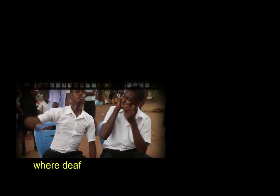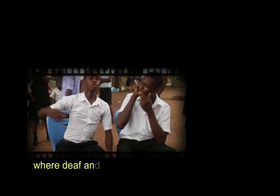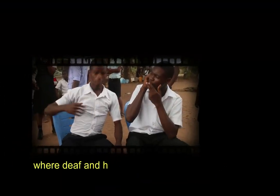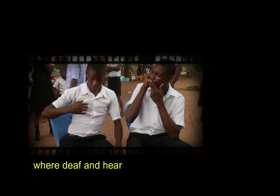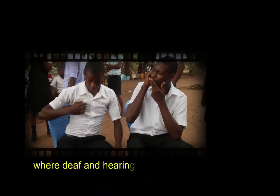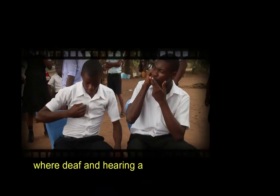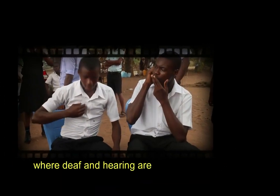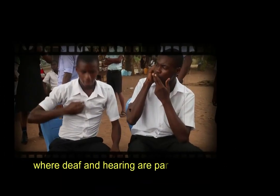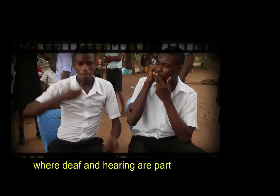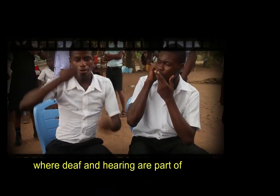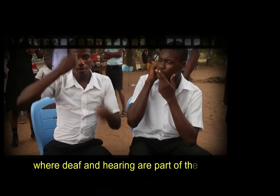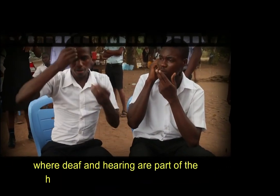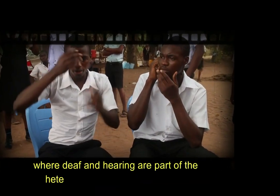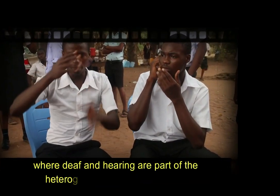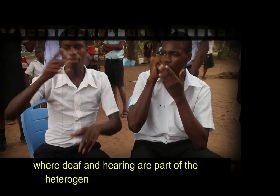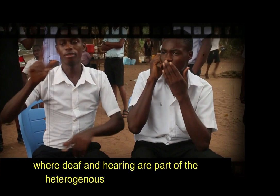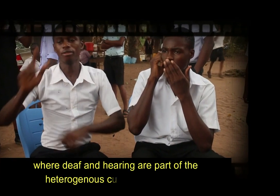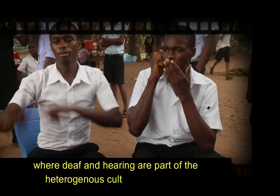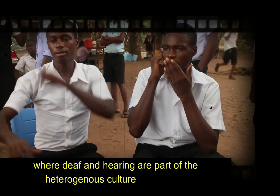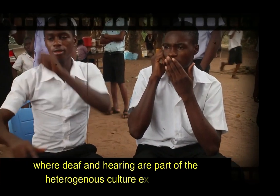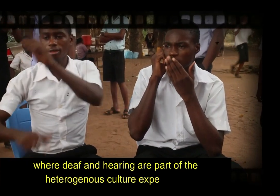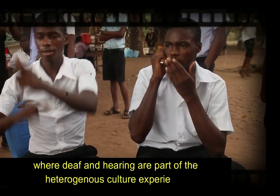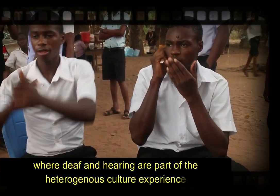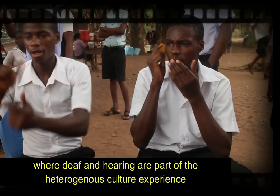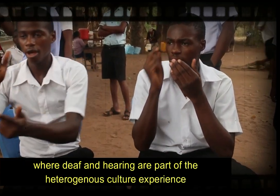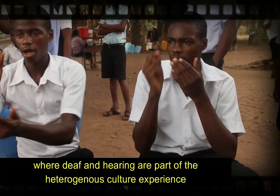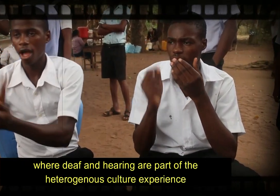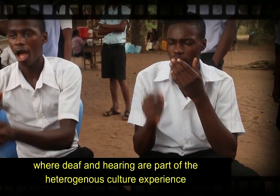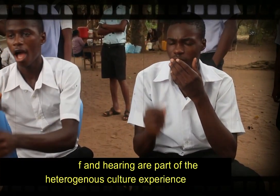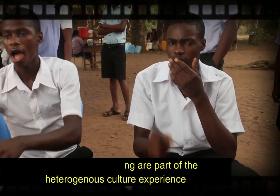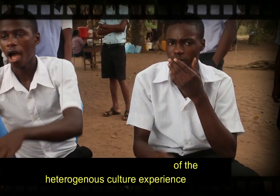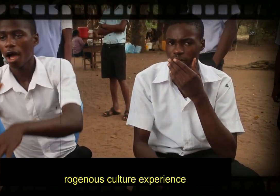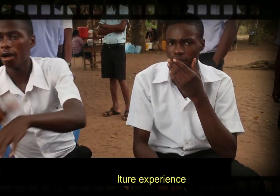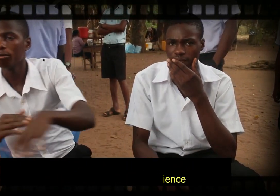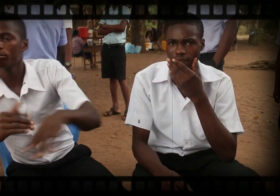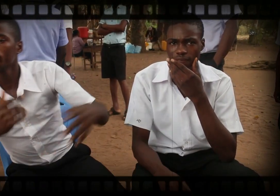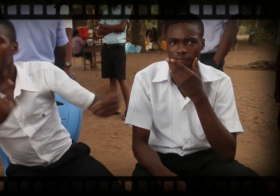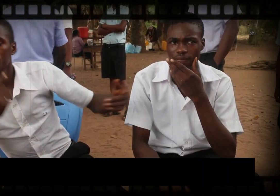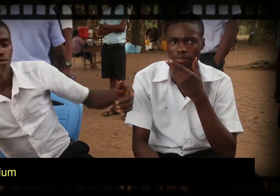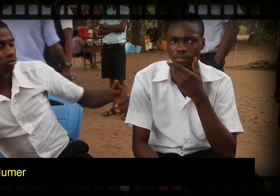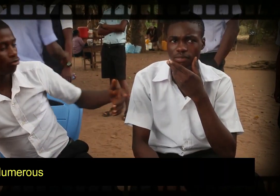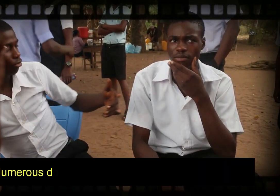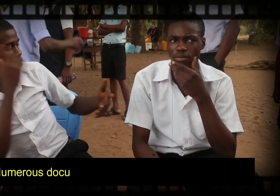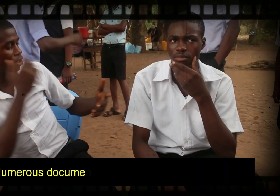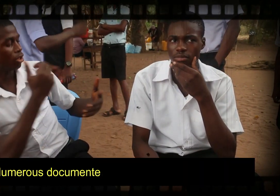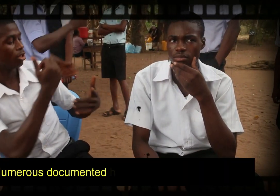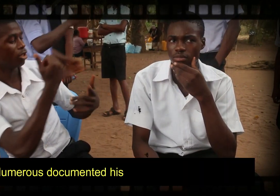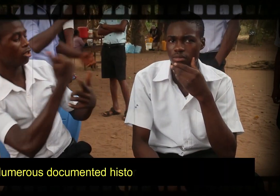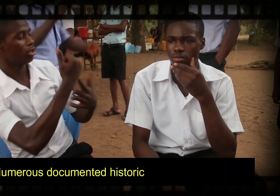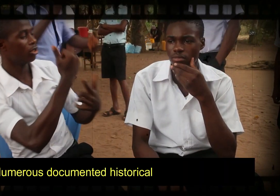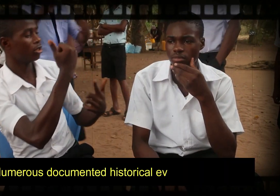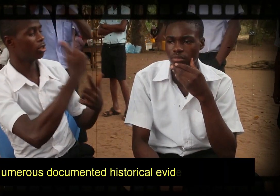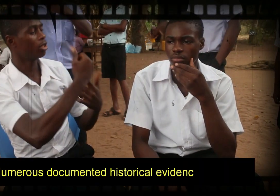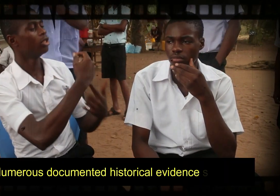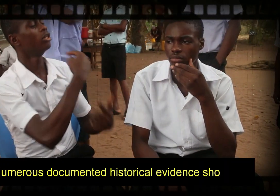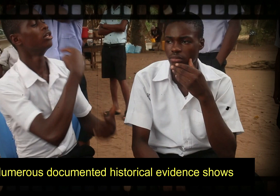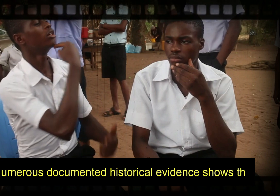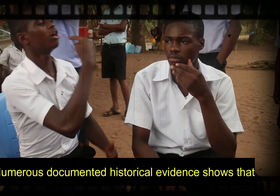deaf and hearing are part of the heterogeneous cultural experience. Numerous documented historical evidence